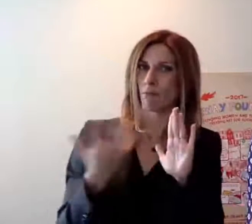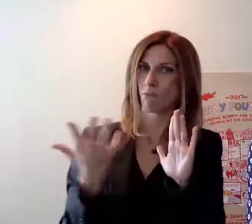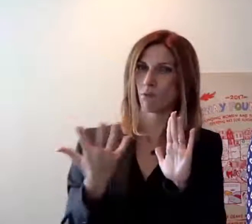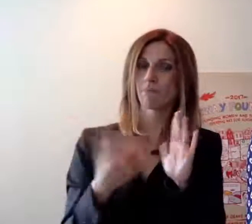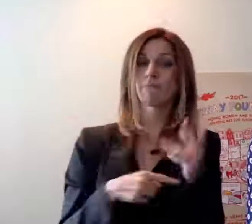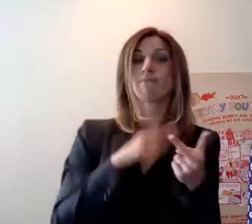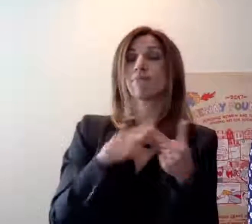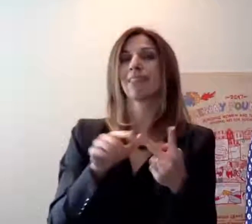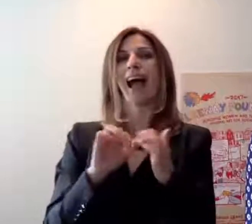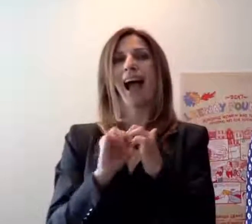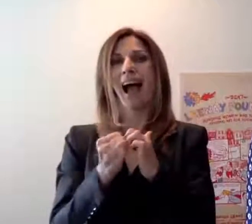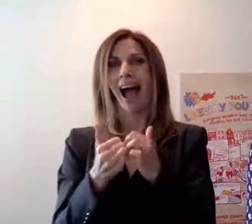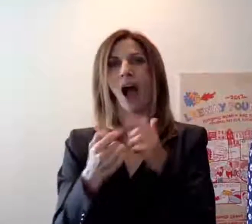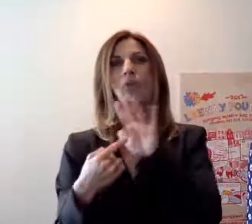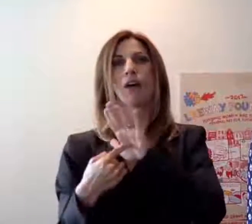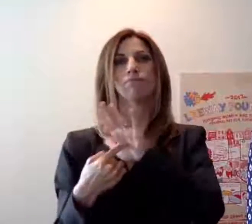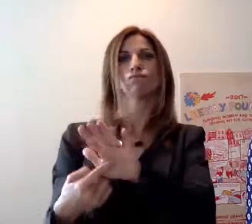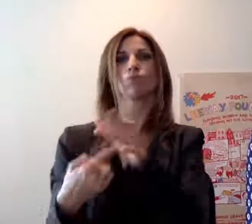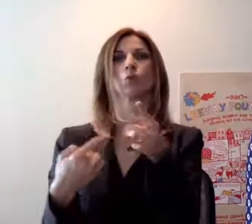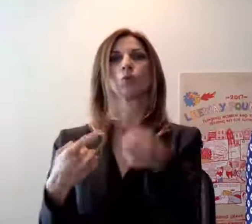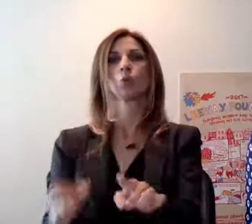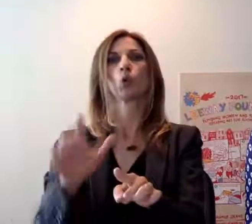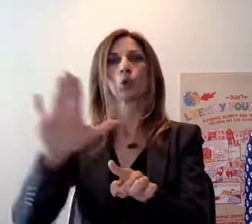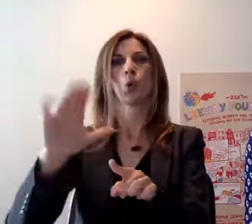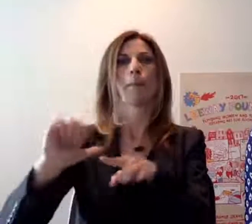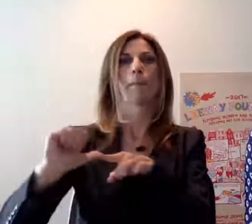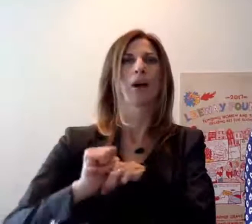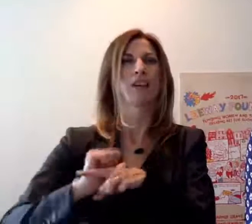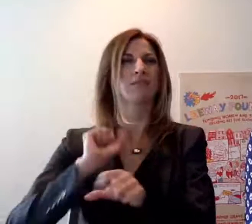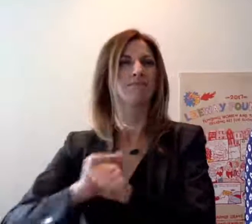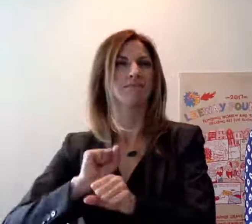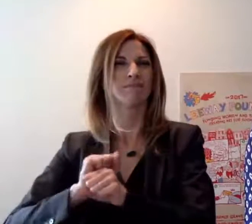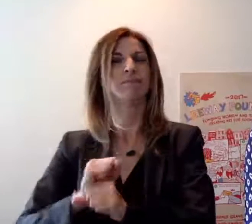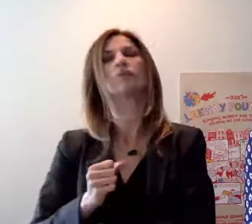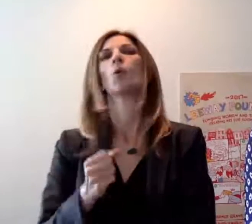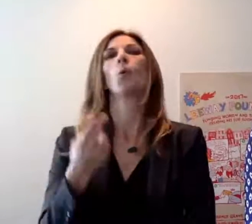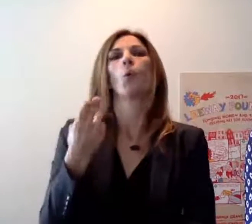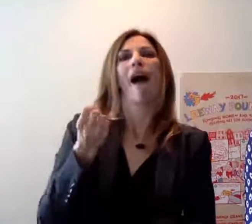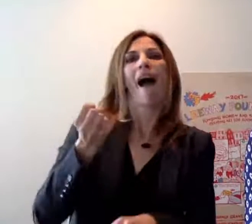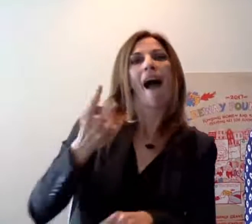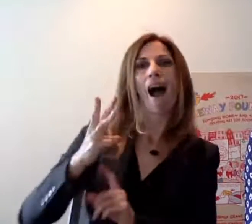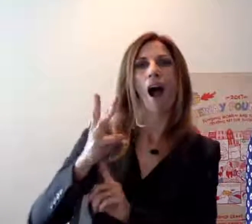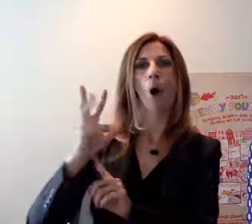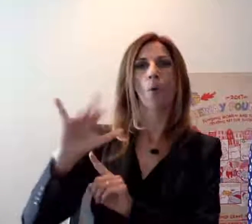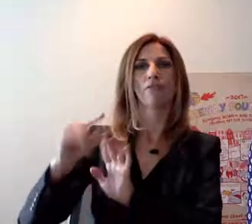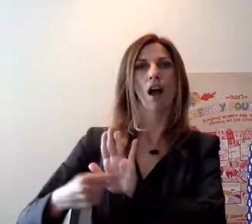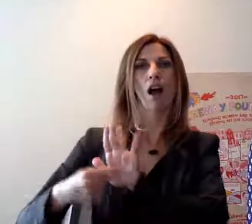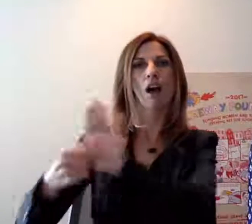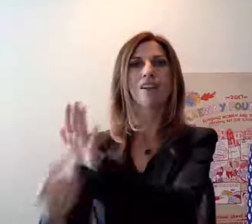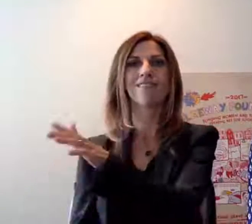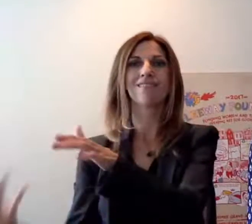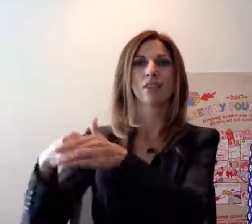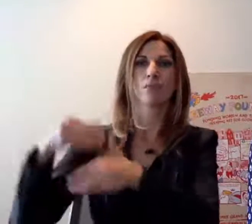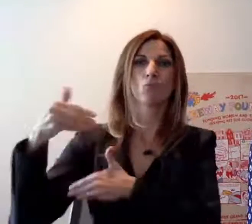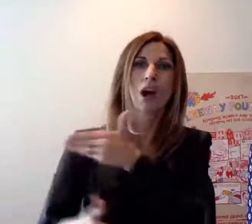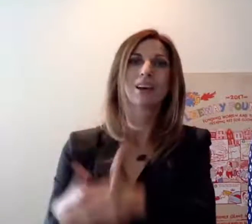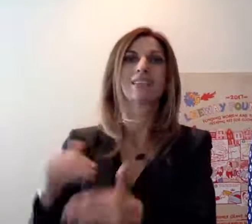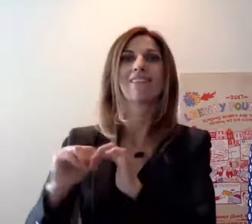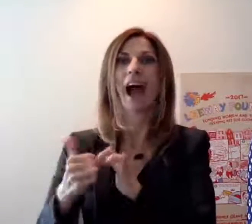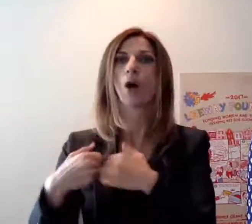up in your practice. So how is it embodied in the process of how you make the